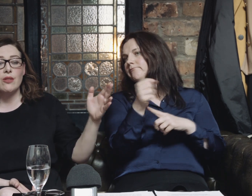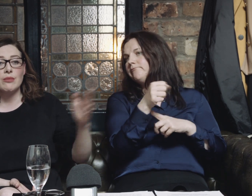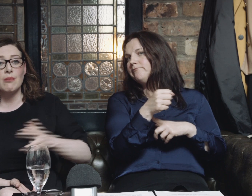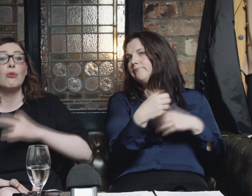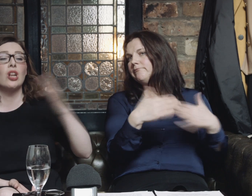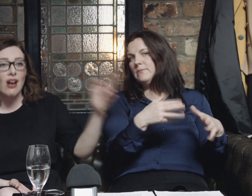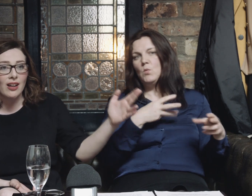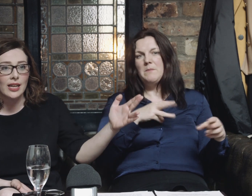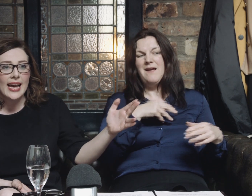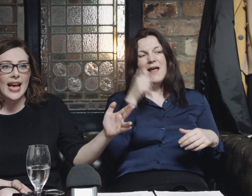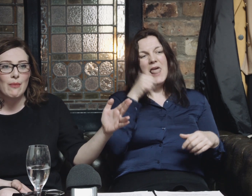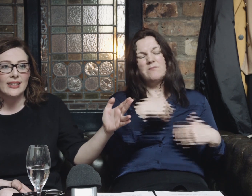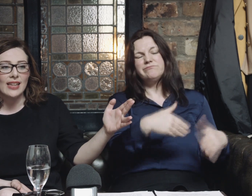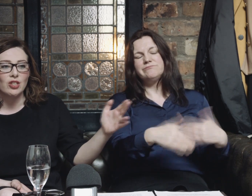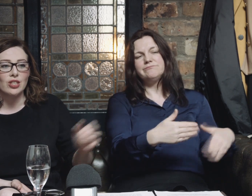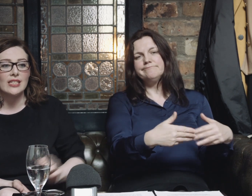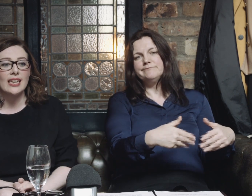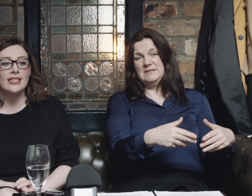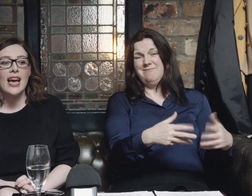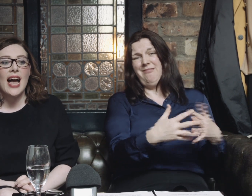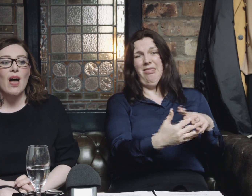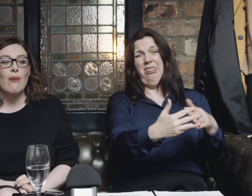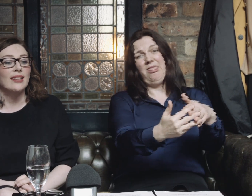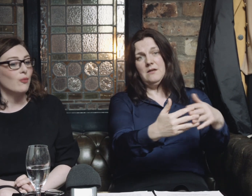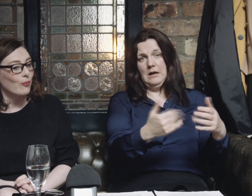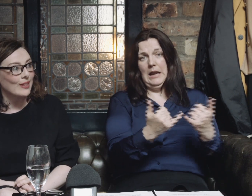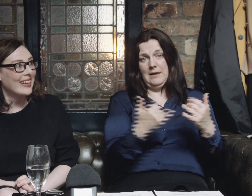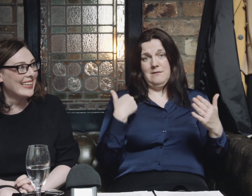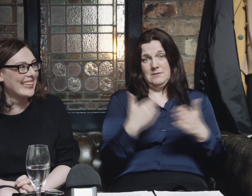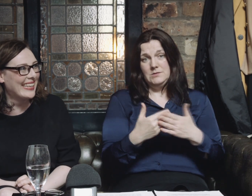and allow them to muddle on as they've done to date? And